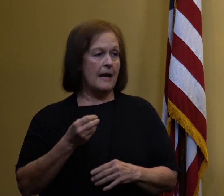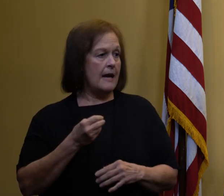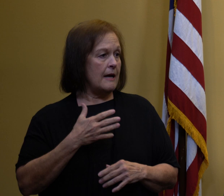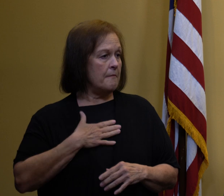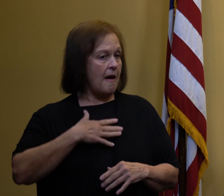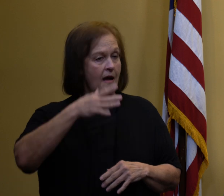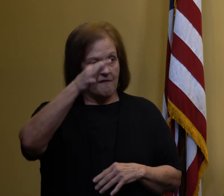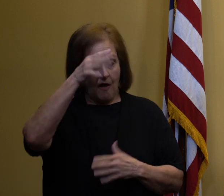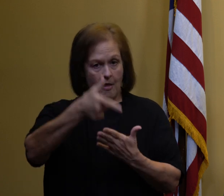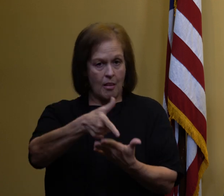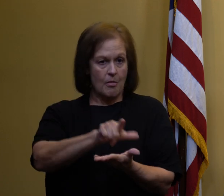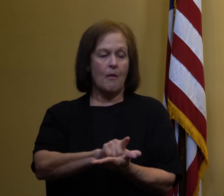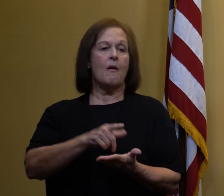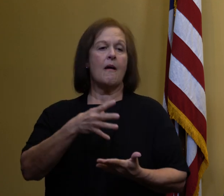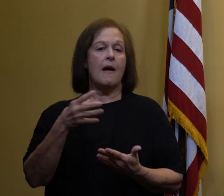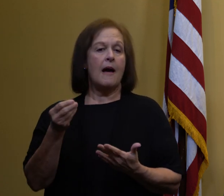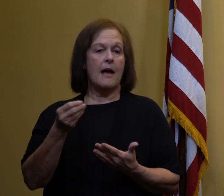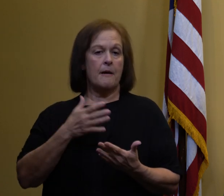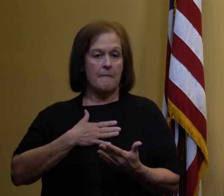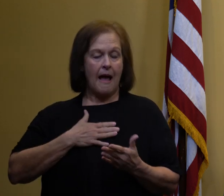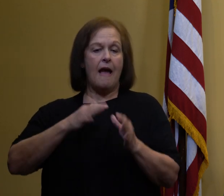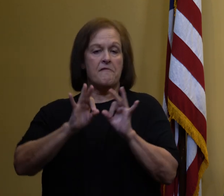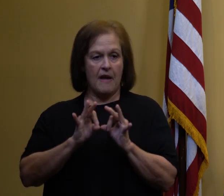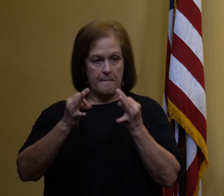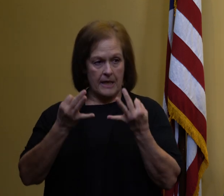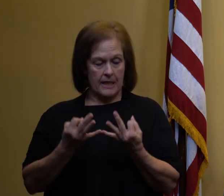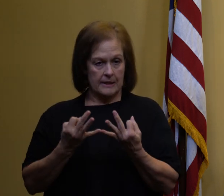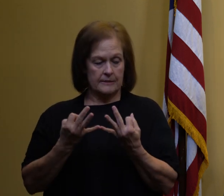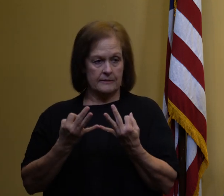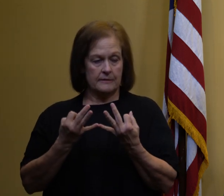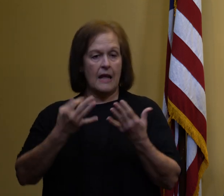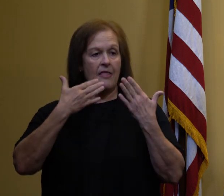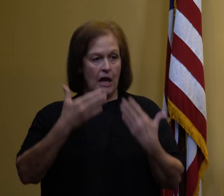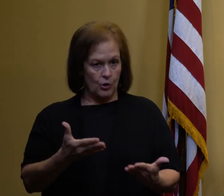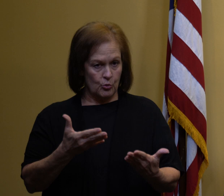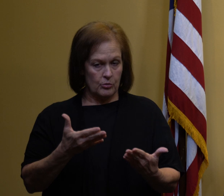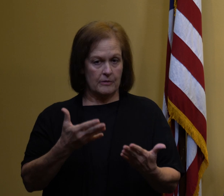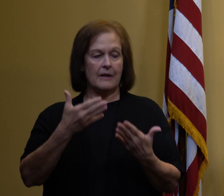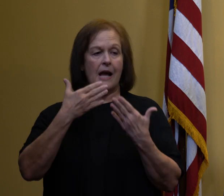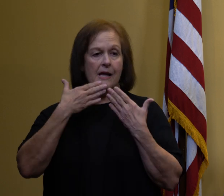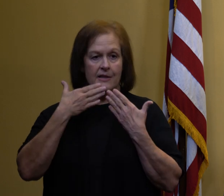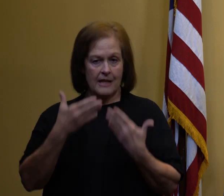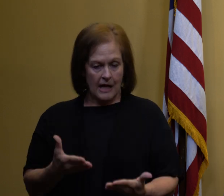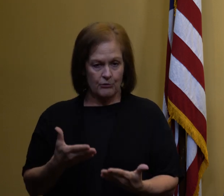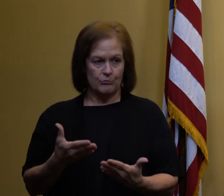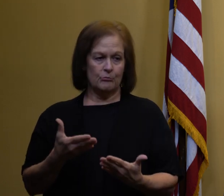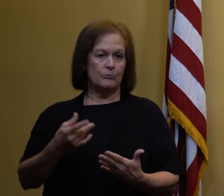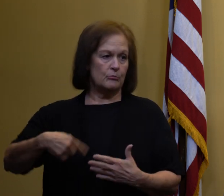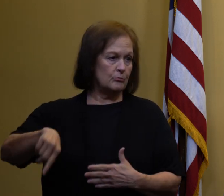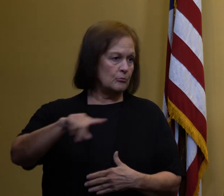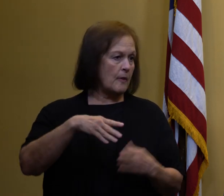my father-in-law, on behalf of my family. Just thank you. Thank you to